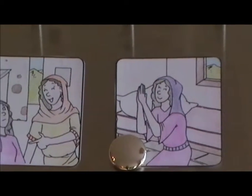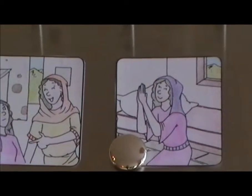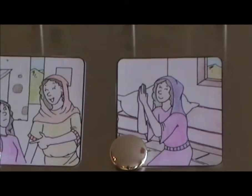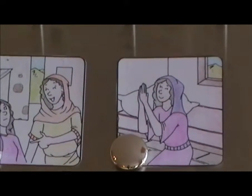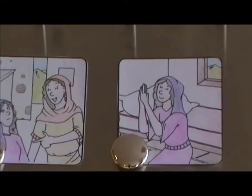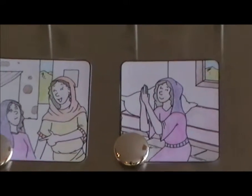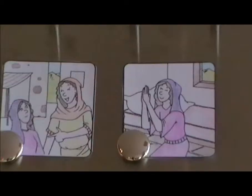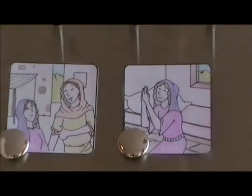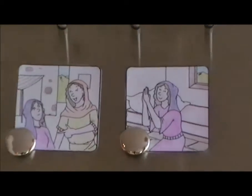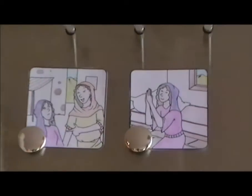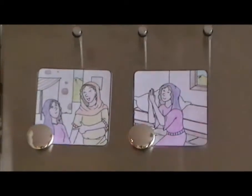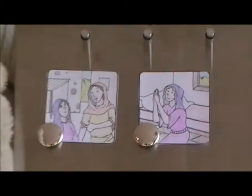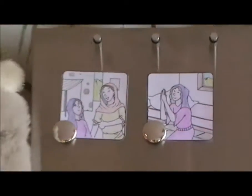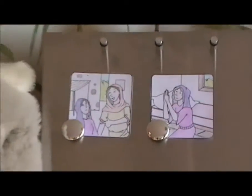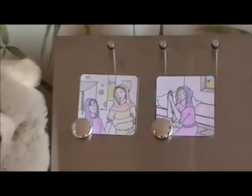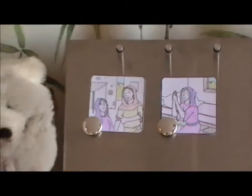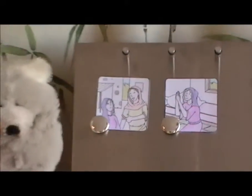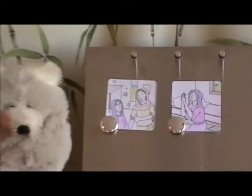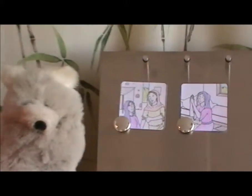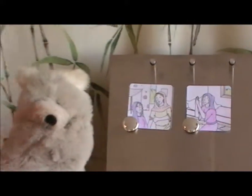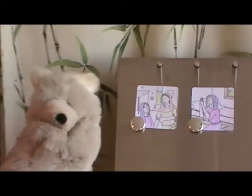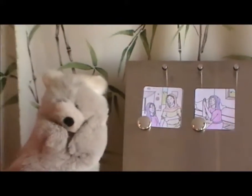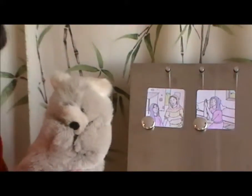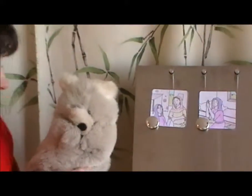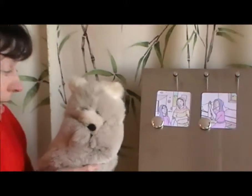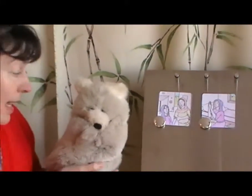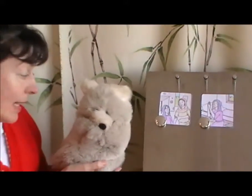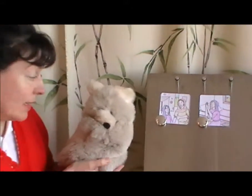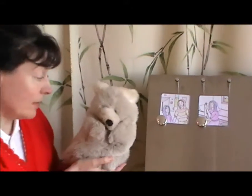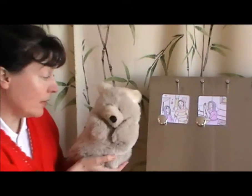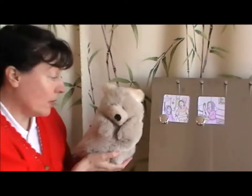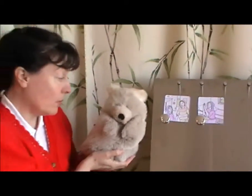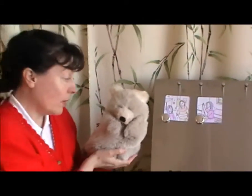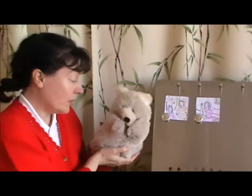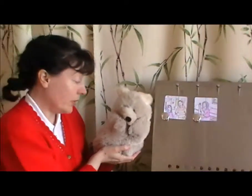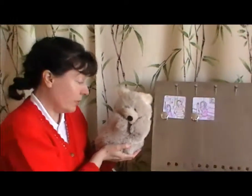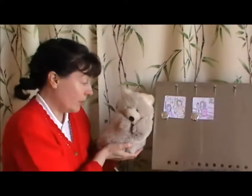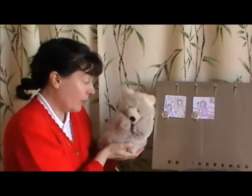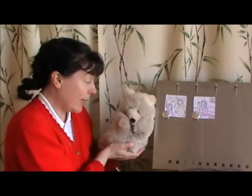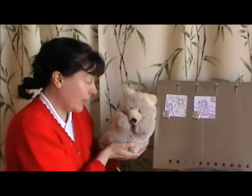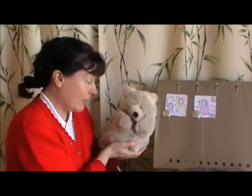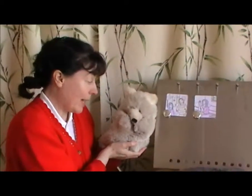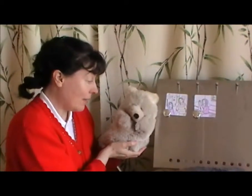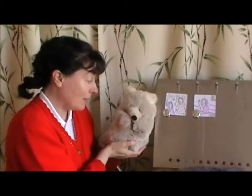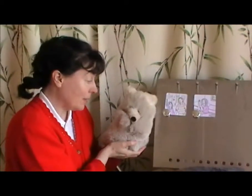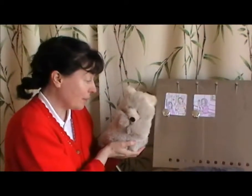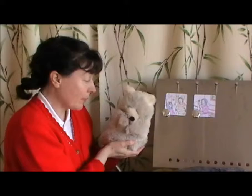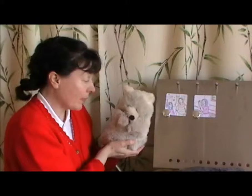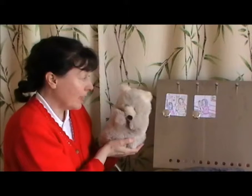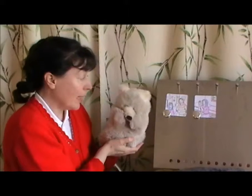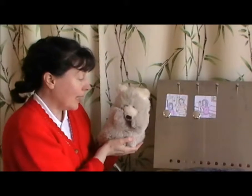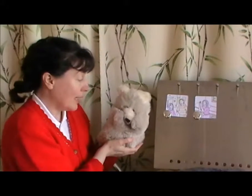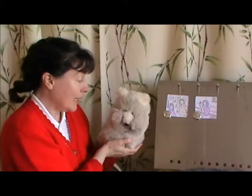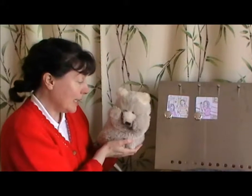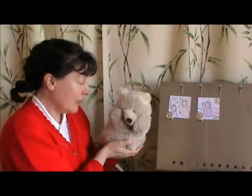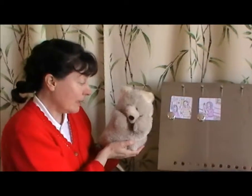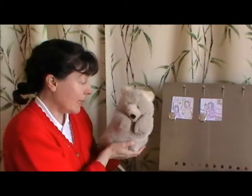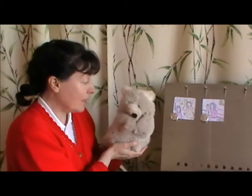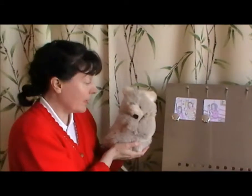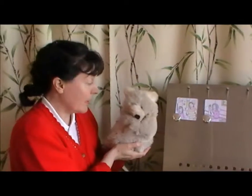there called Eli, and he asked Hannah what she was praying about, and he said to her,